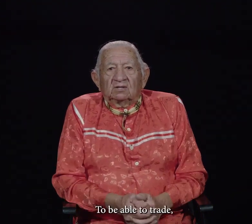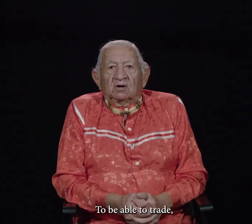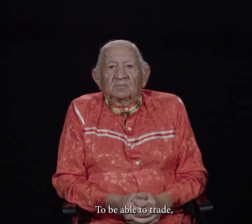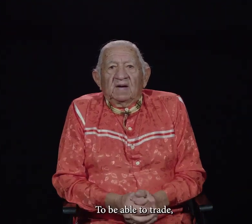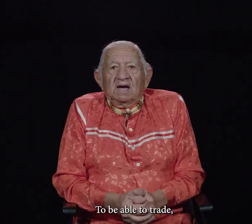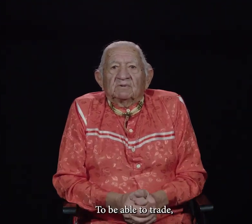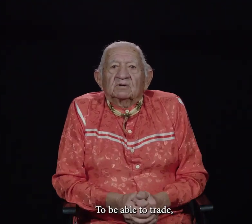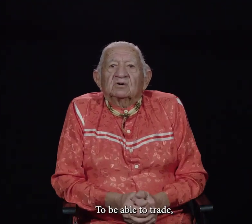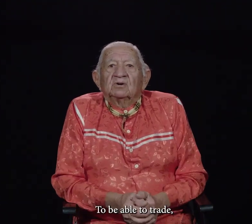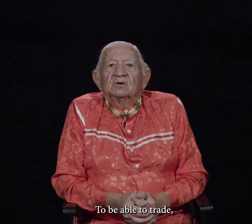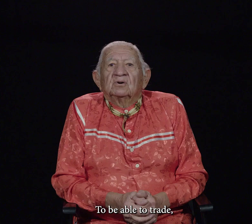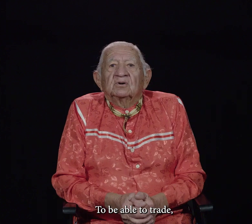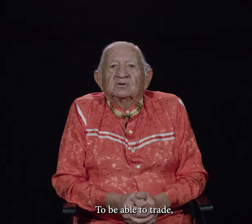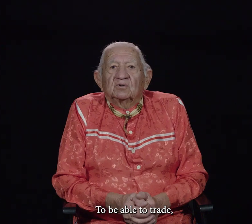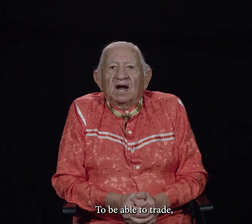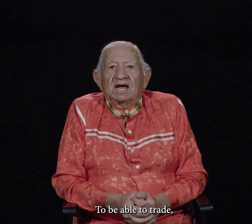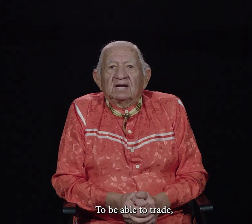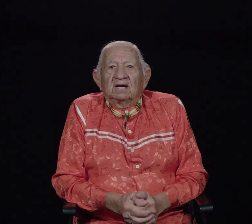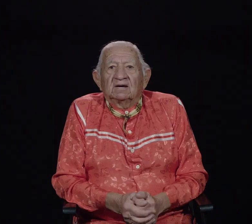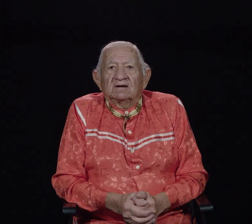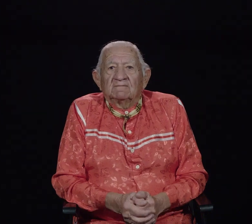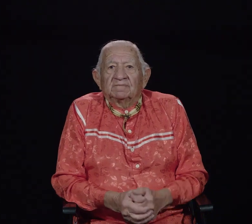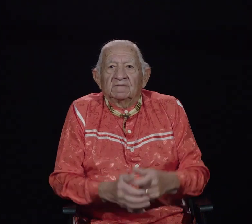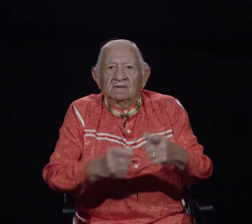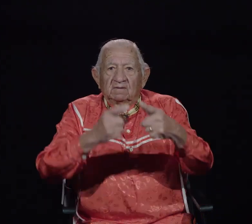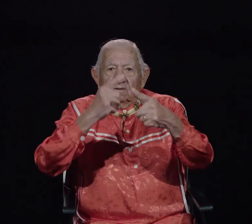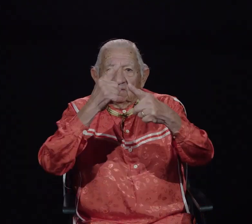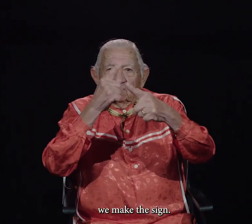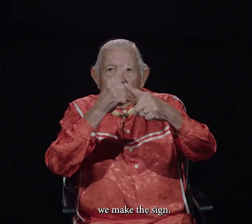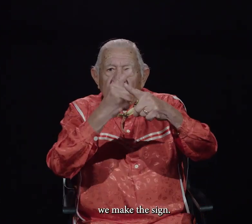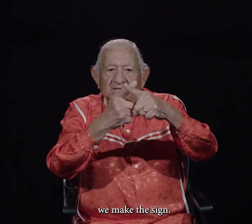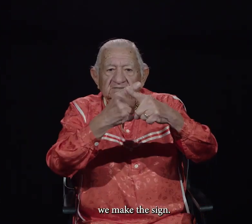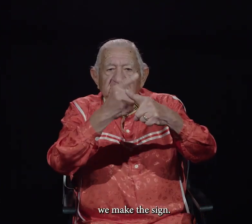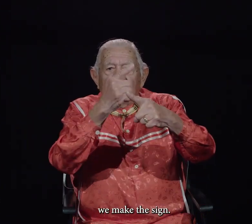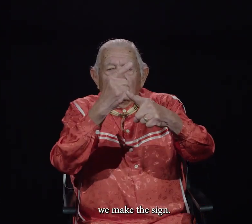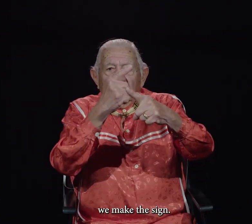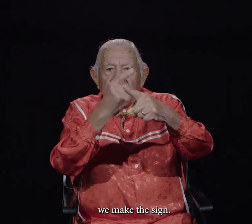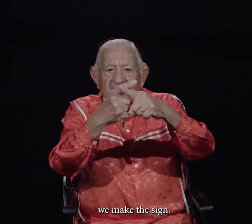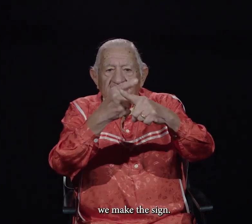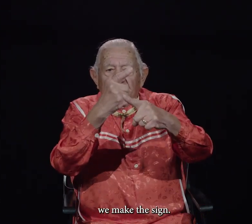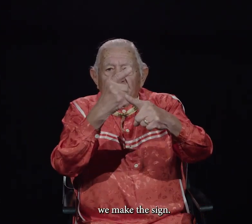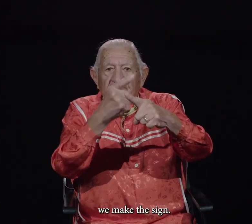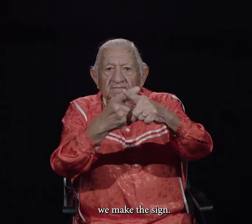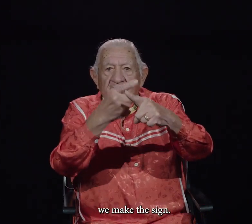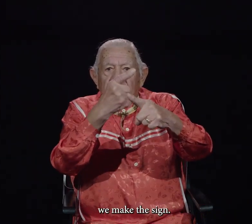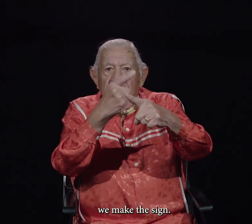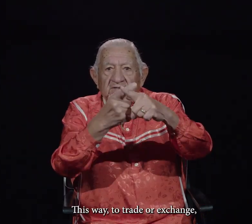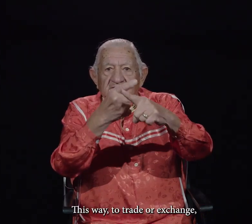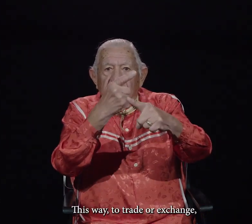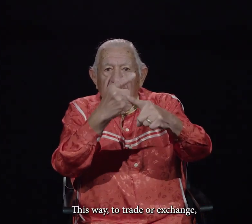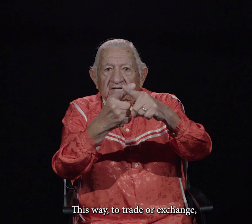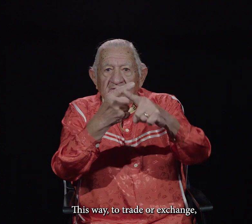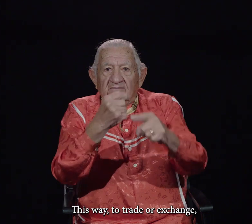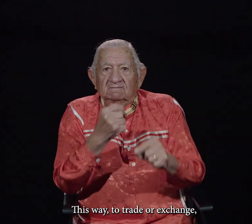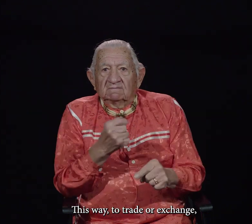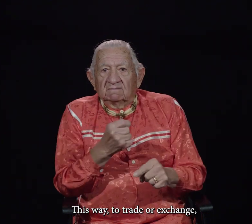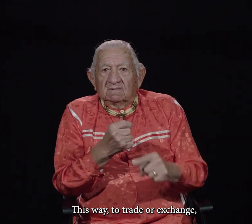To be able to trade, we make the sign this way.